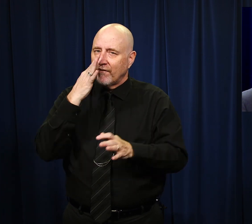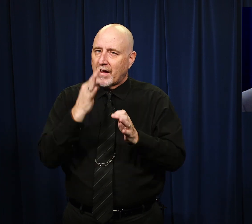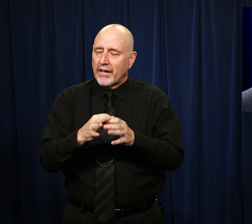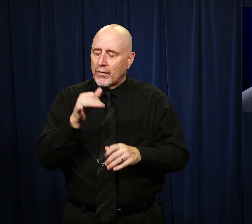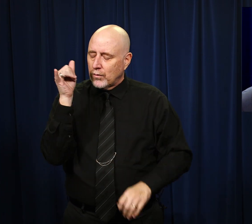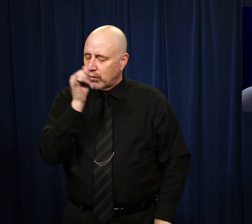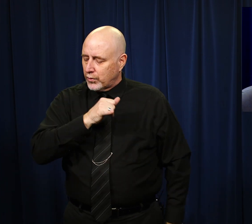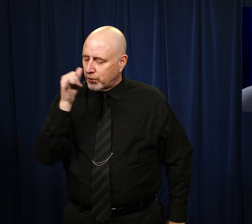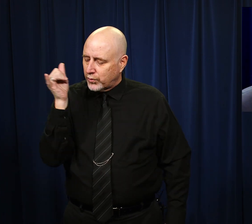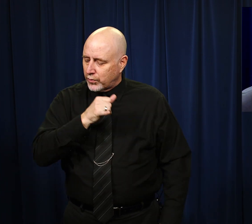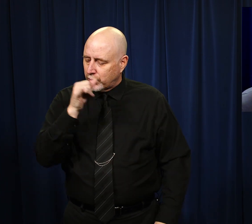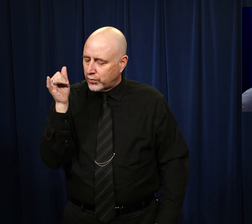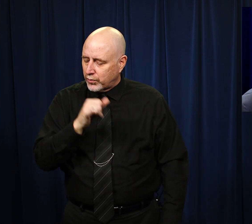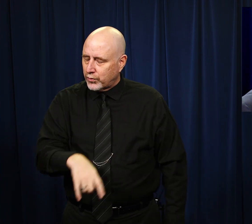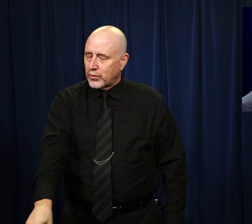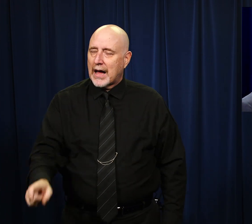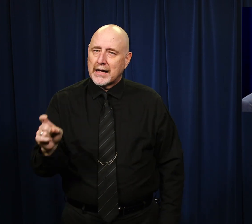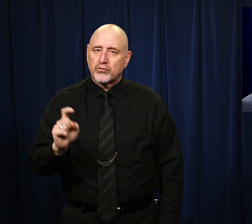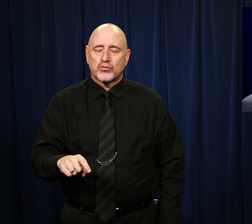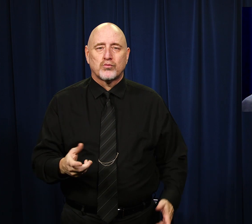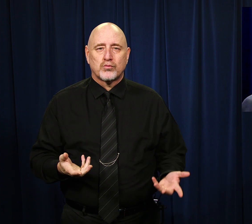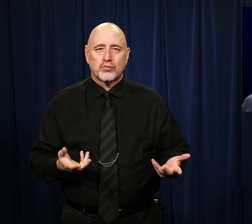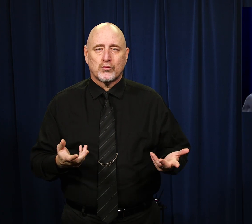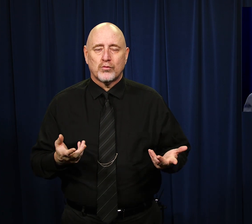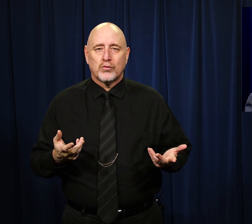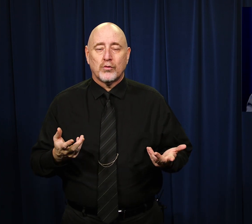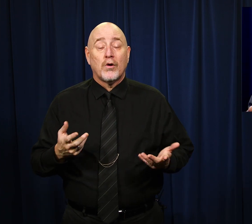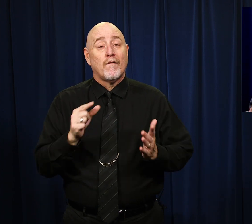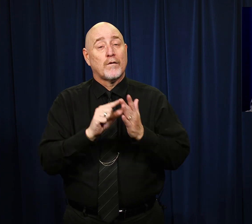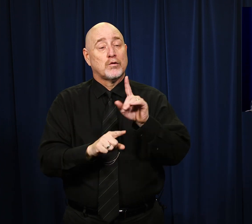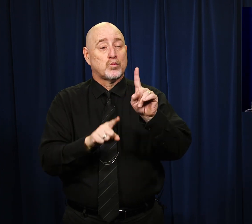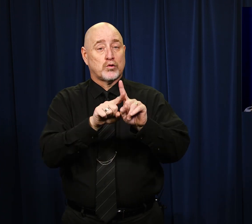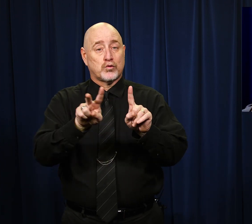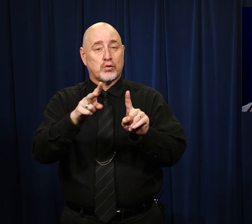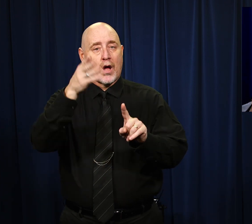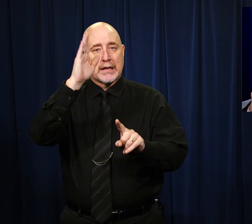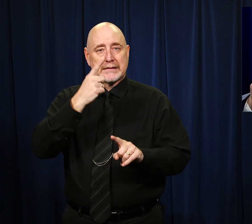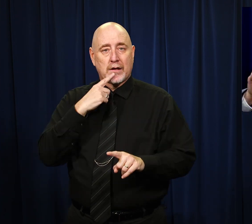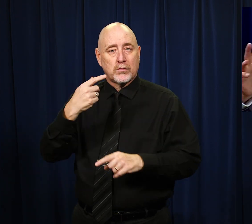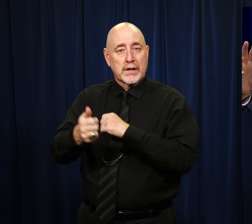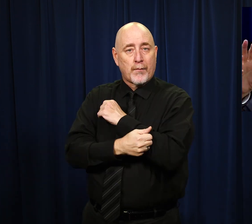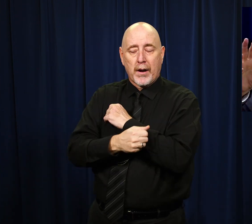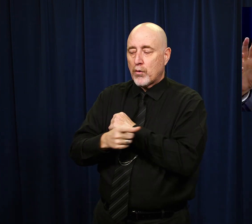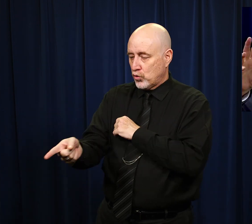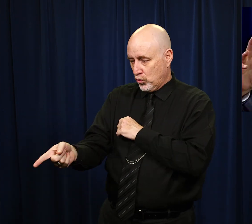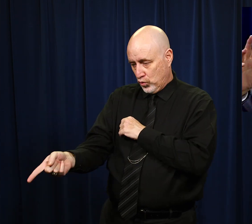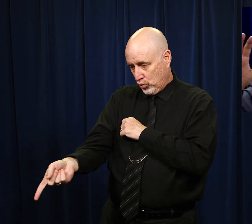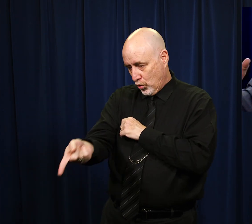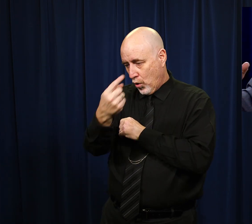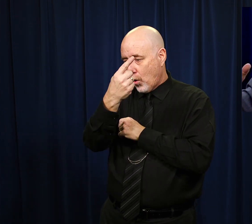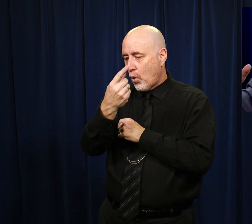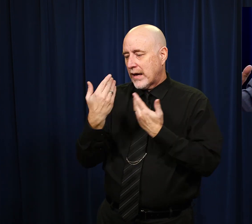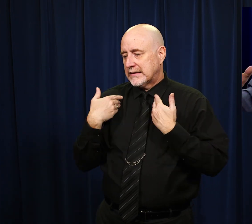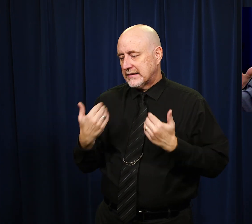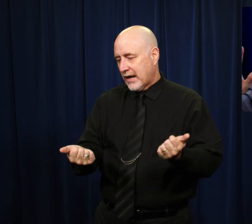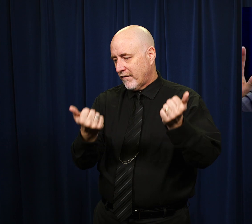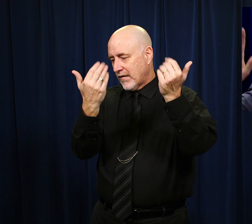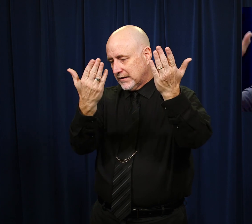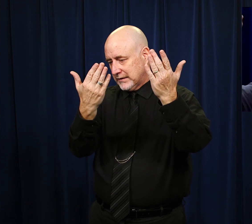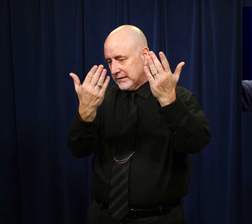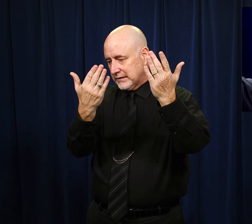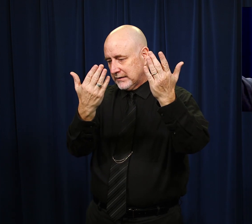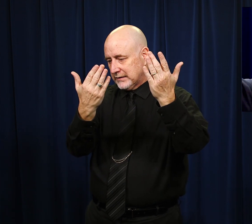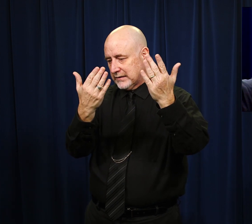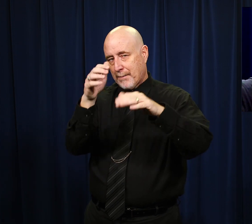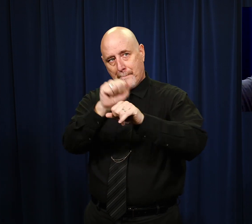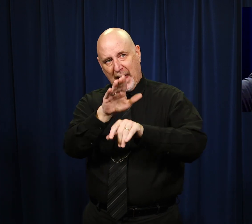This really has to do it. And so in verses 1 and 2, God says to him, you go and you sacrifice and you do it